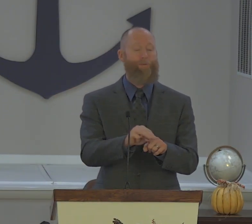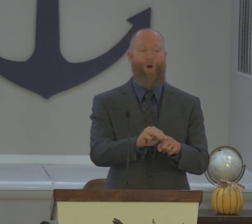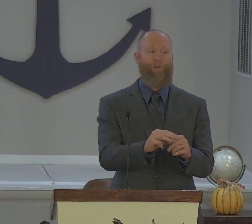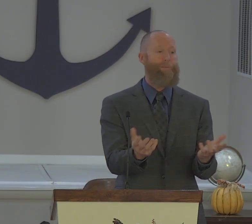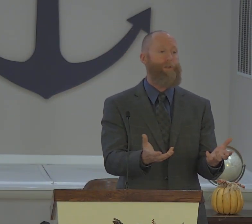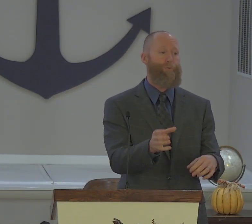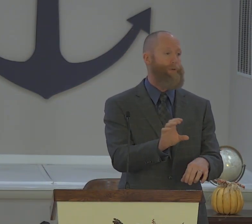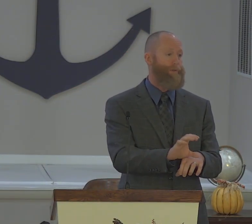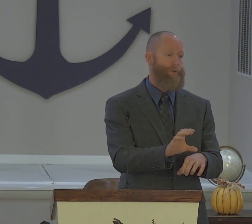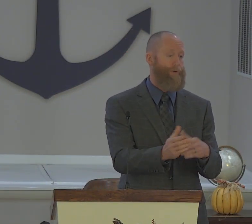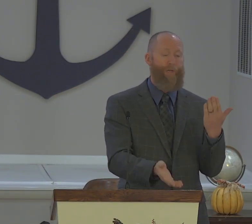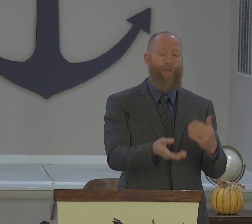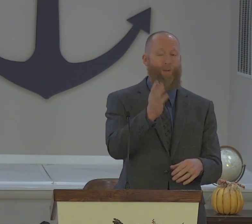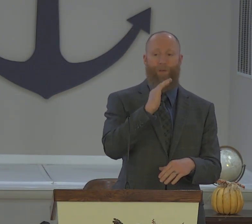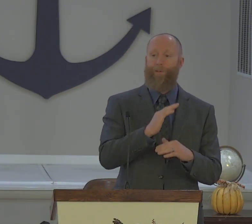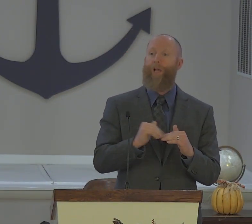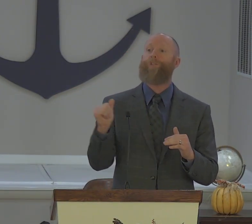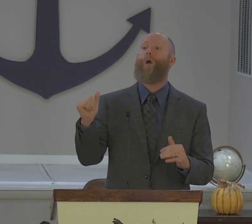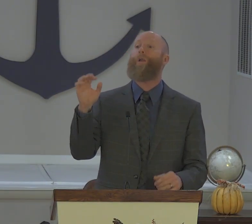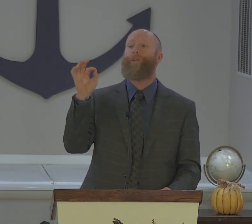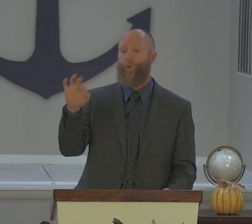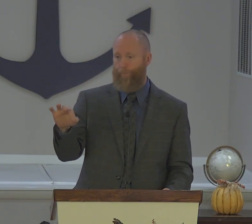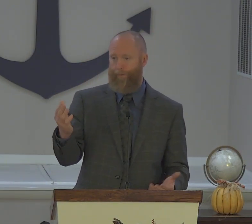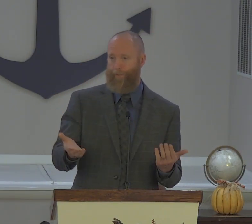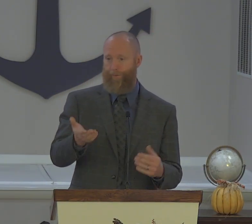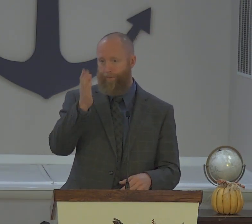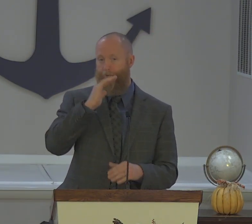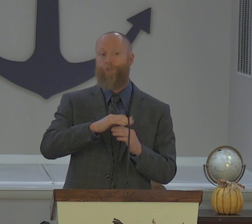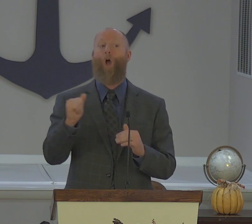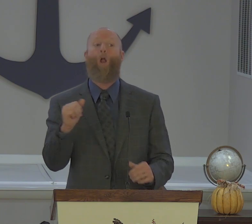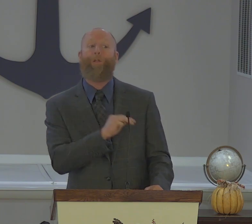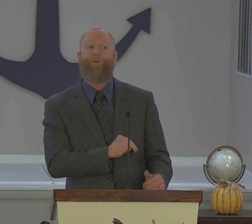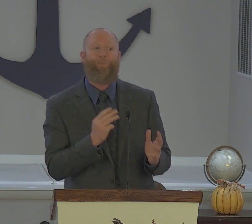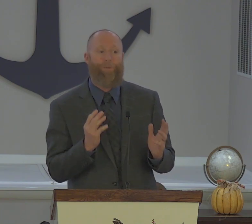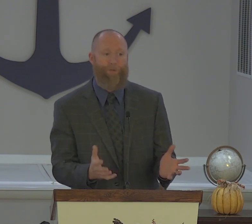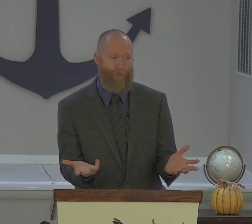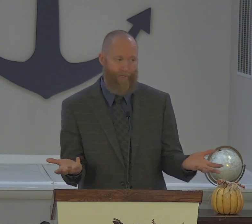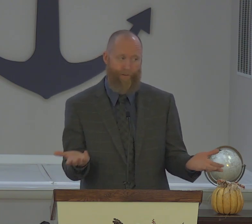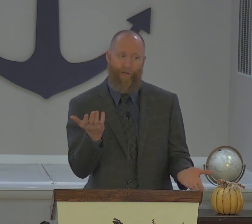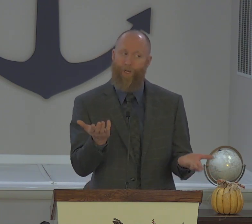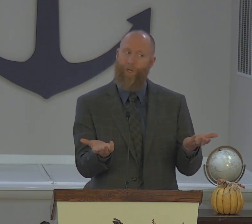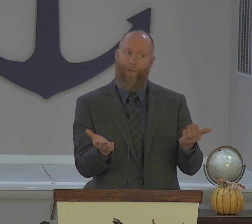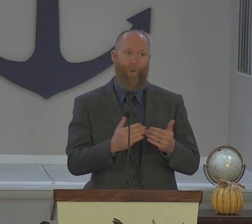being involved in the ministry here at the church. Maybe God's calling you to preach. Maybe God's calling you to be a